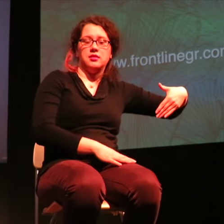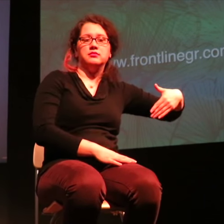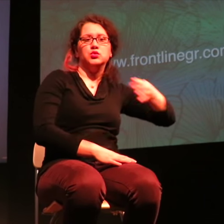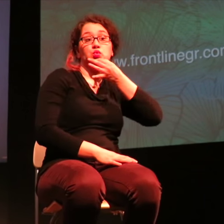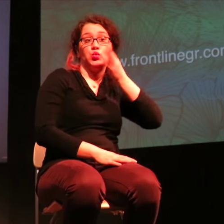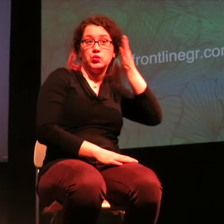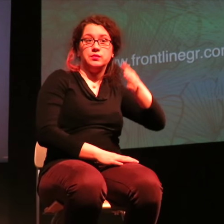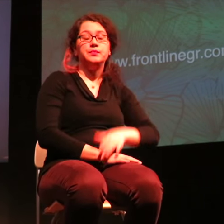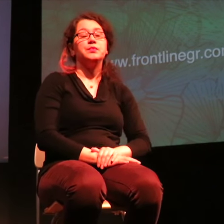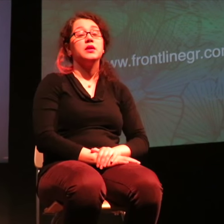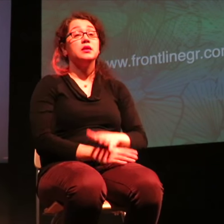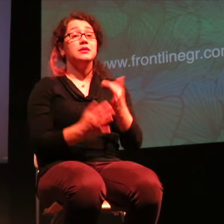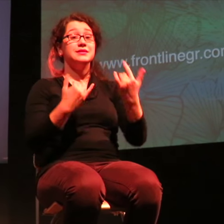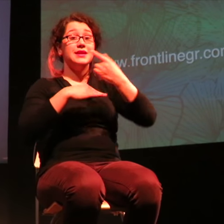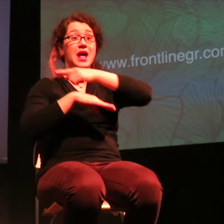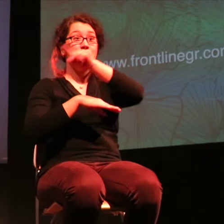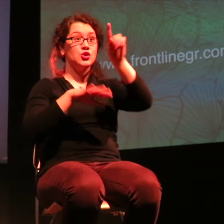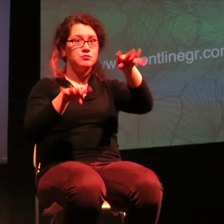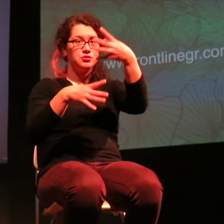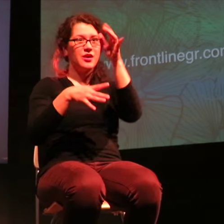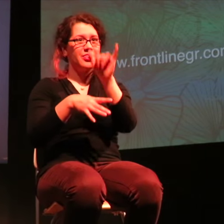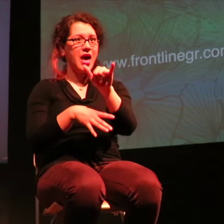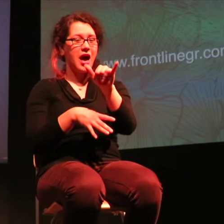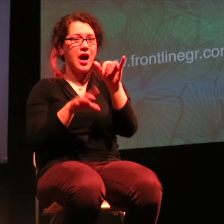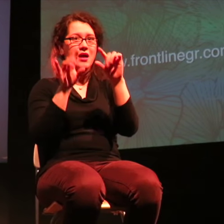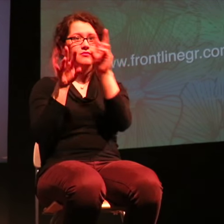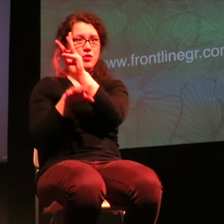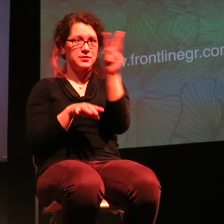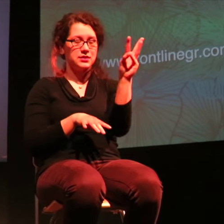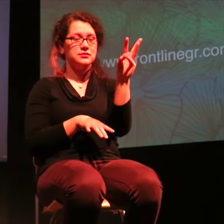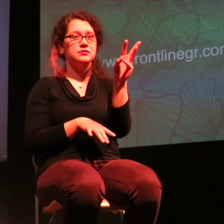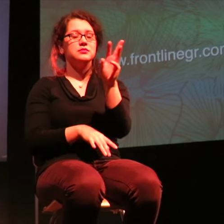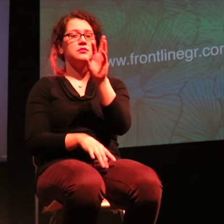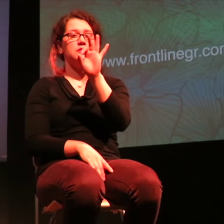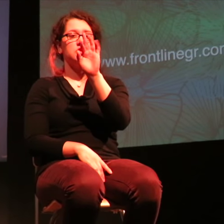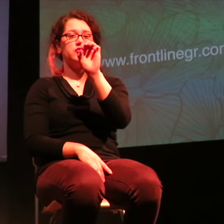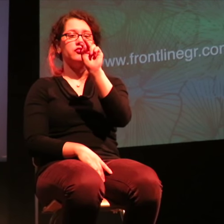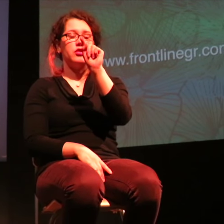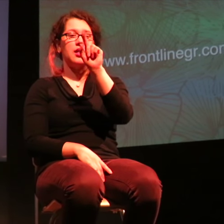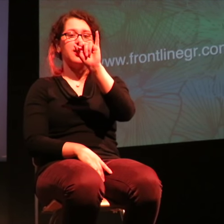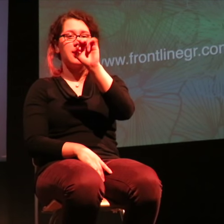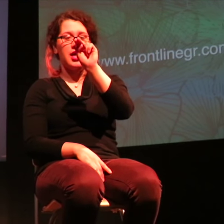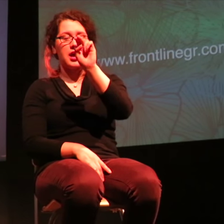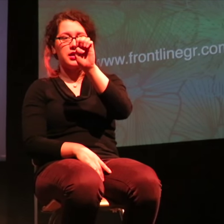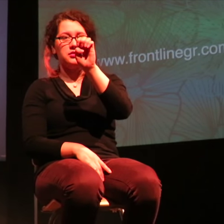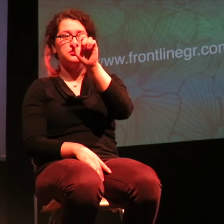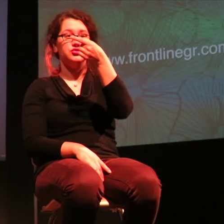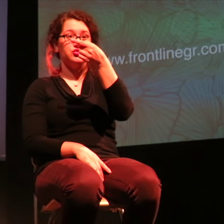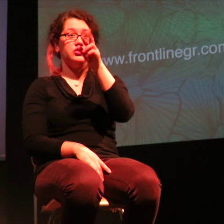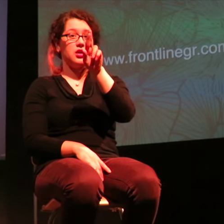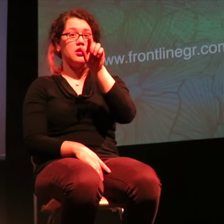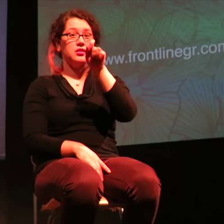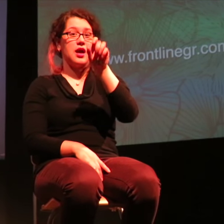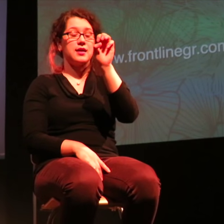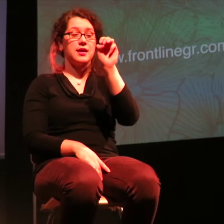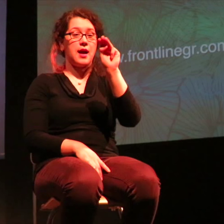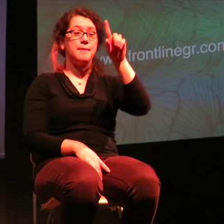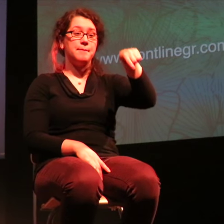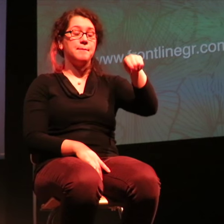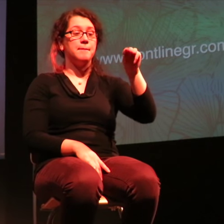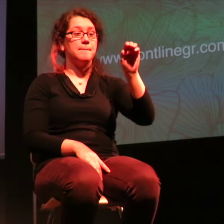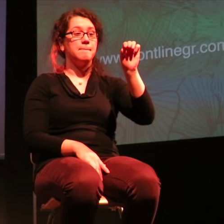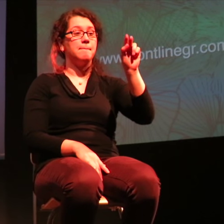you today to go to frontlinegr.com/mentor. And you have an opportunity to click on one of two buttons. One button says, I